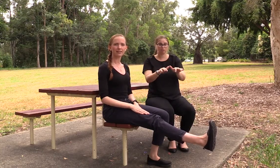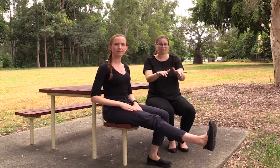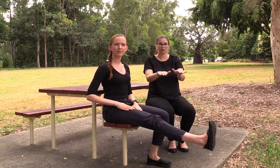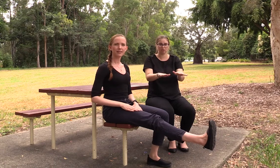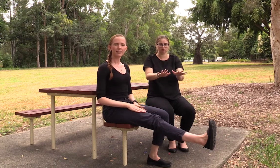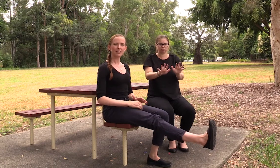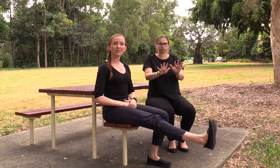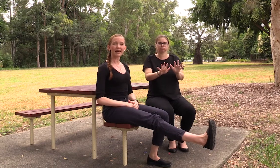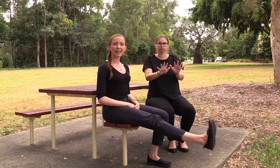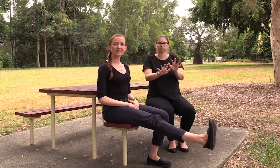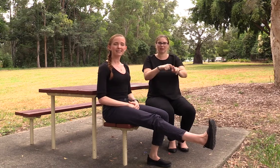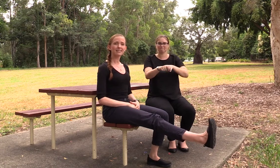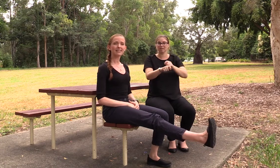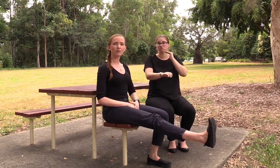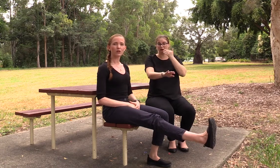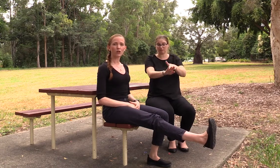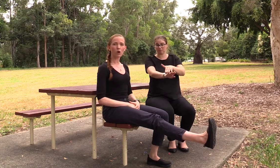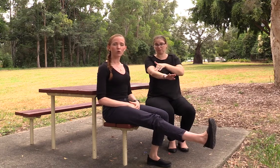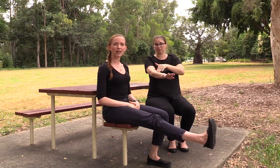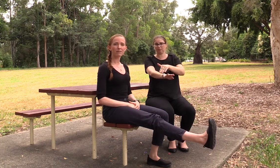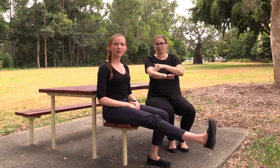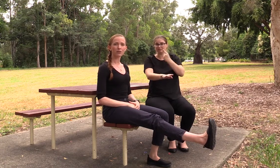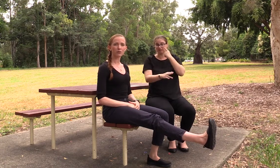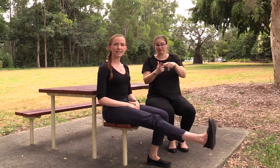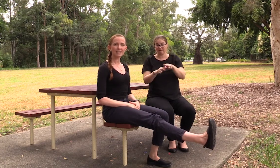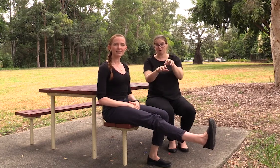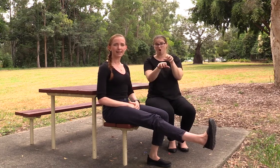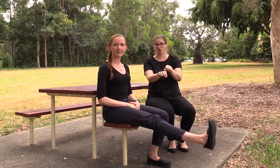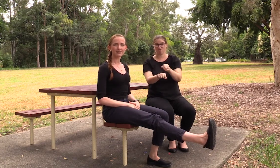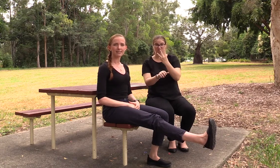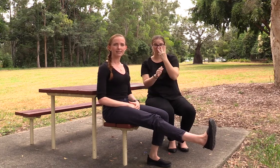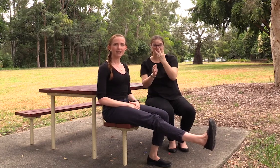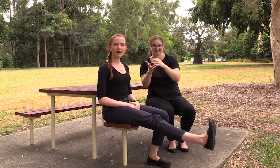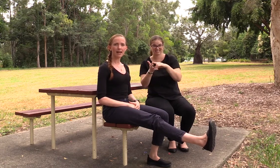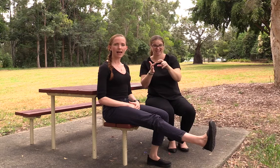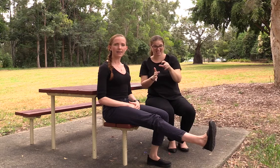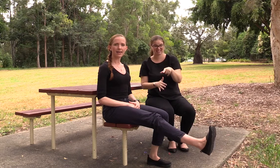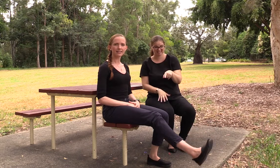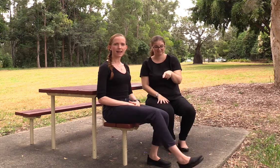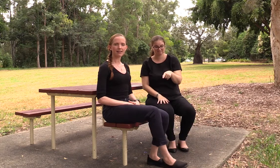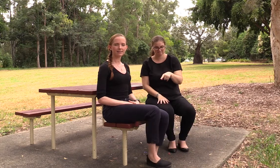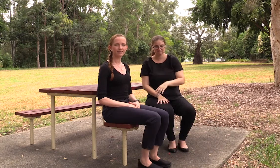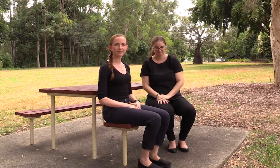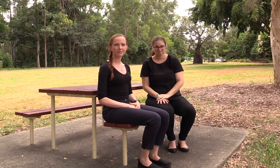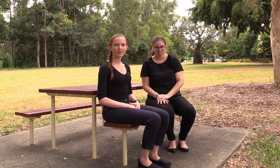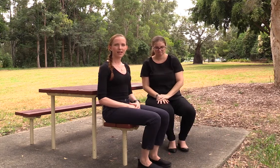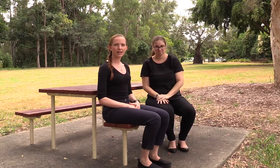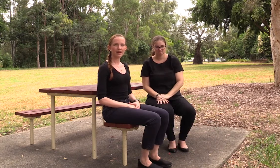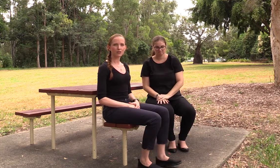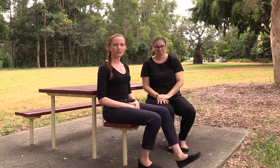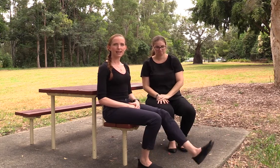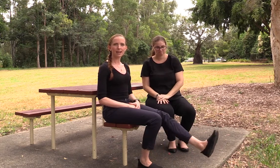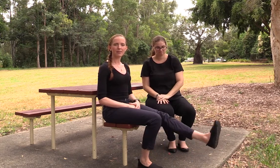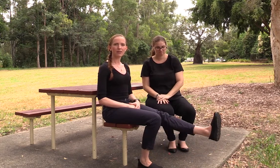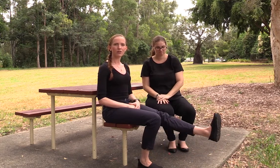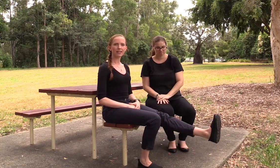leg. If you can, see if you can hold that for 3 seconds. And then down.